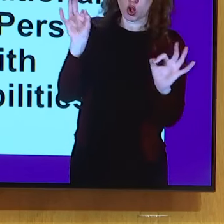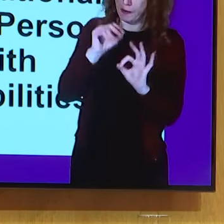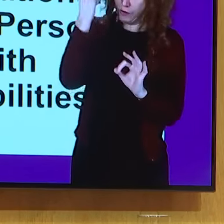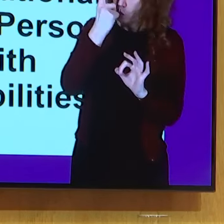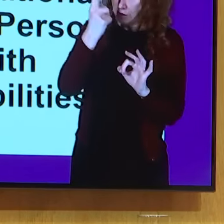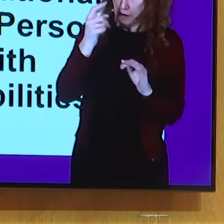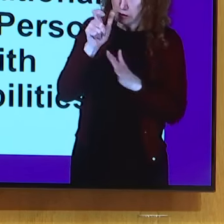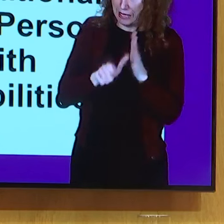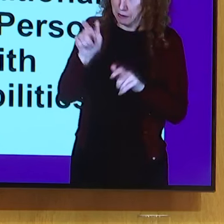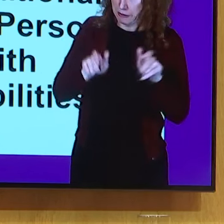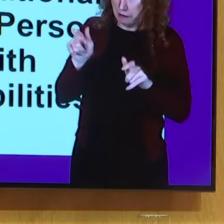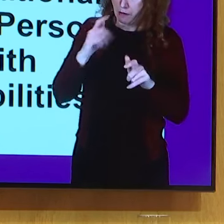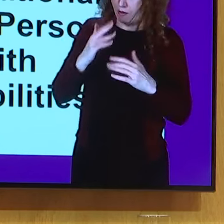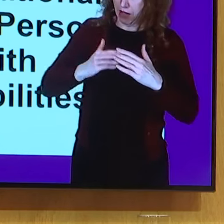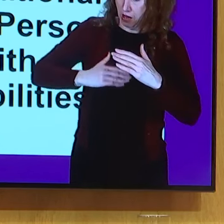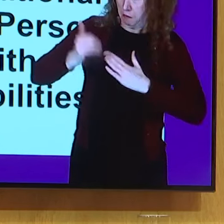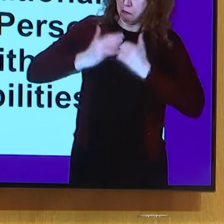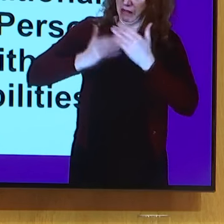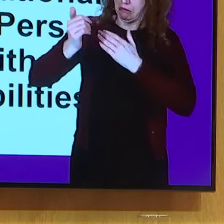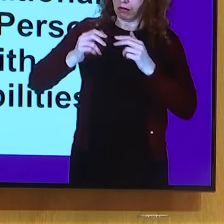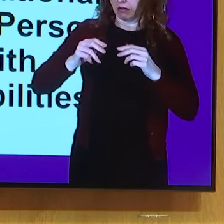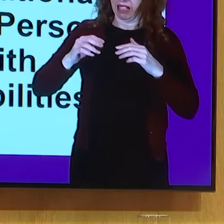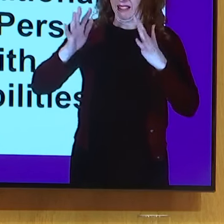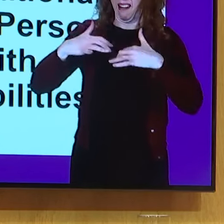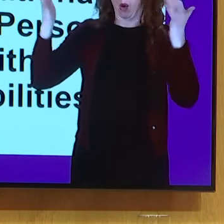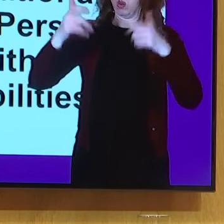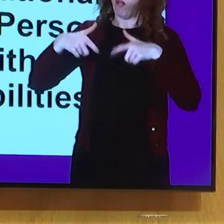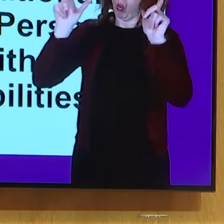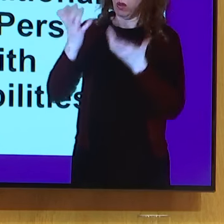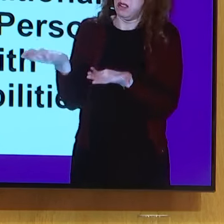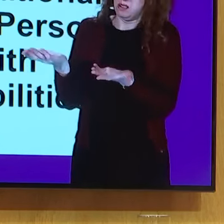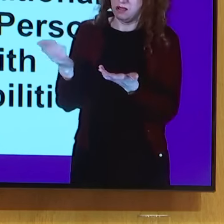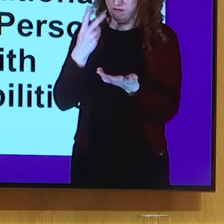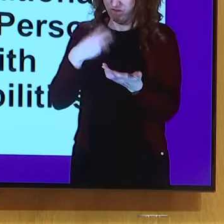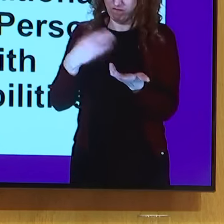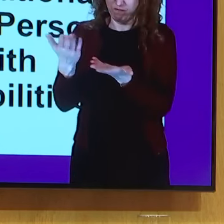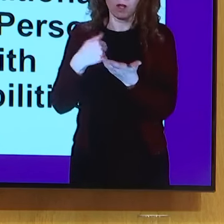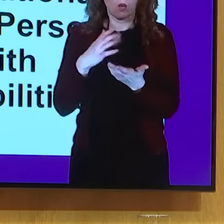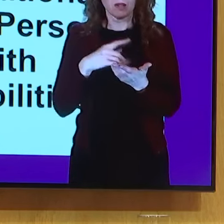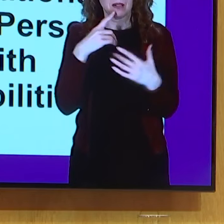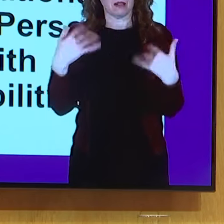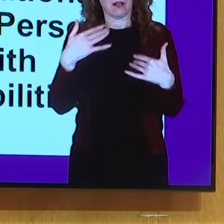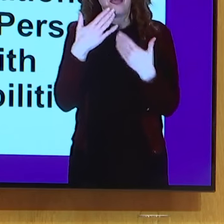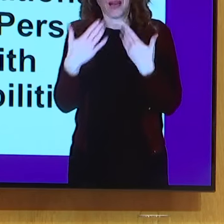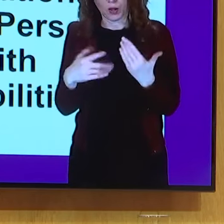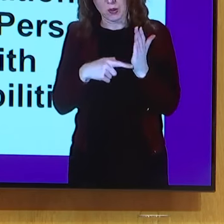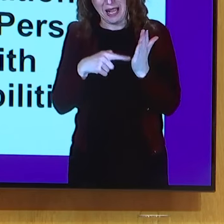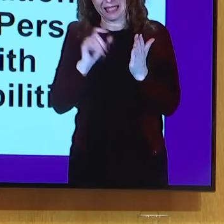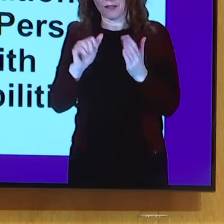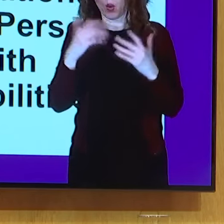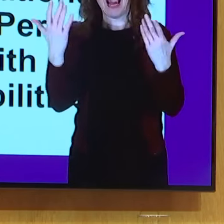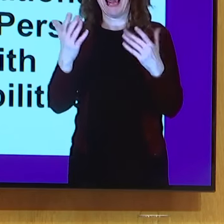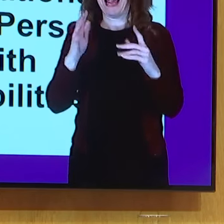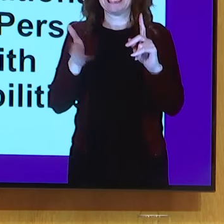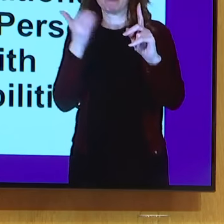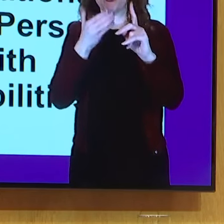time. So I want to say a huge thank you, Tanny, for your inspirational speech as ever. And I say, I use